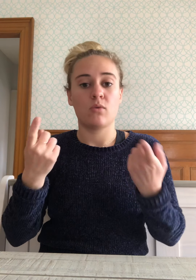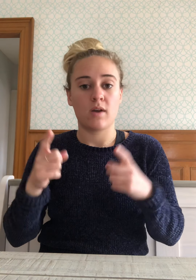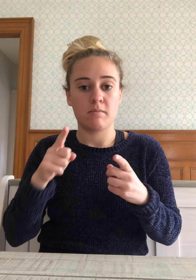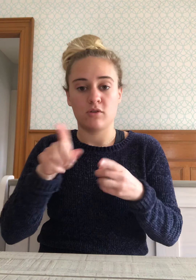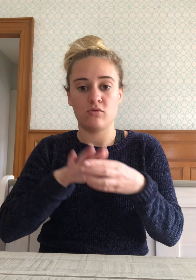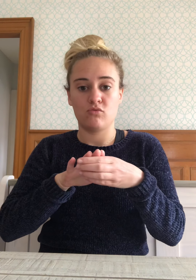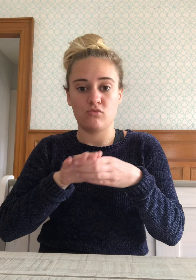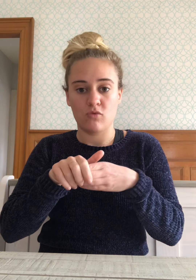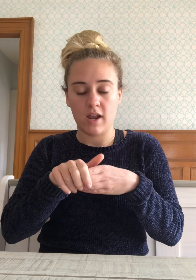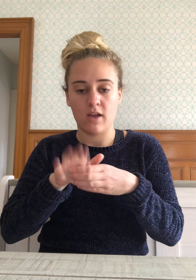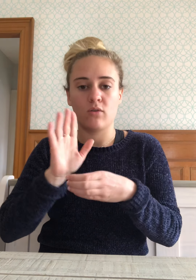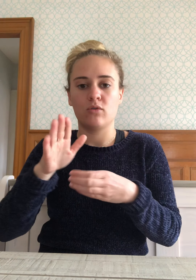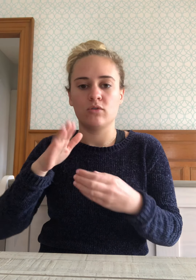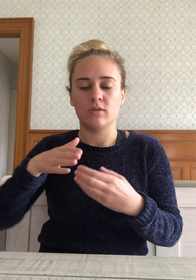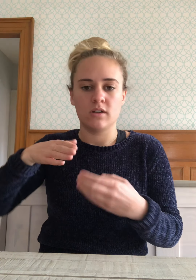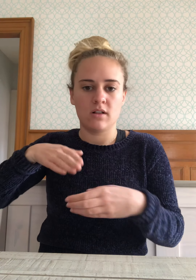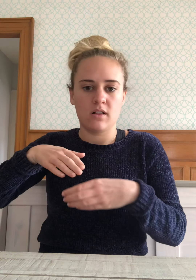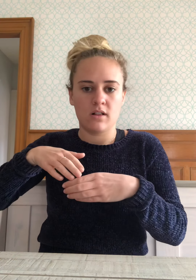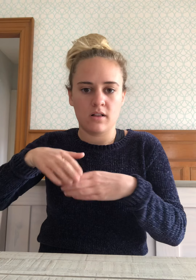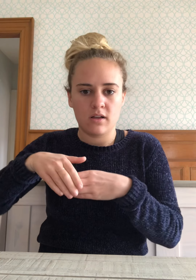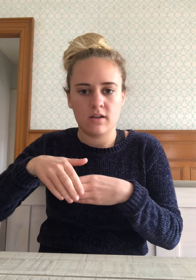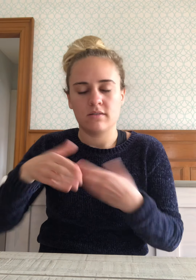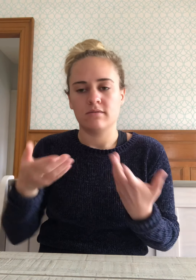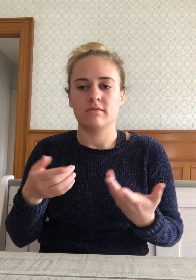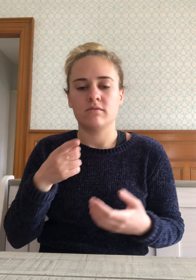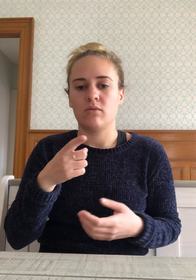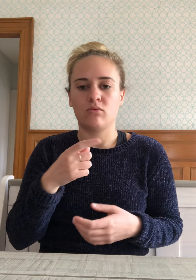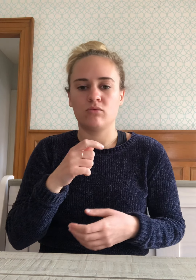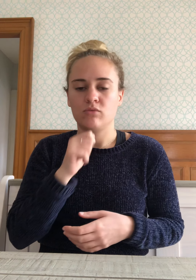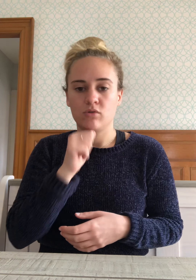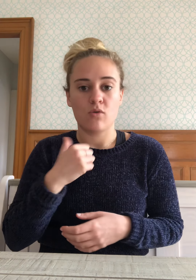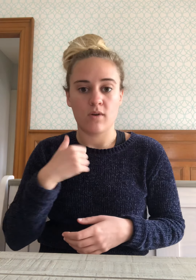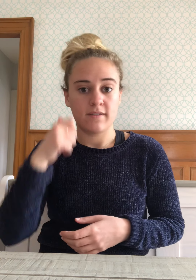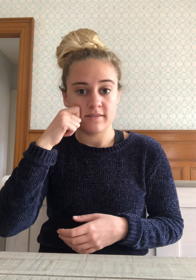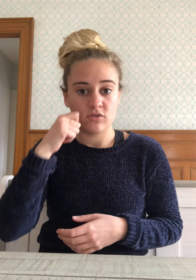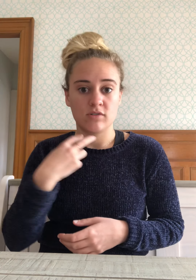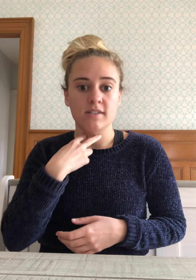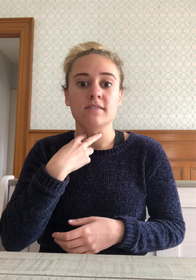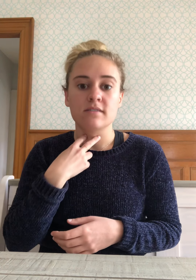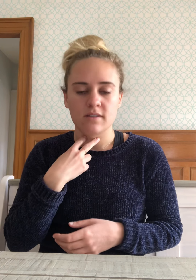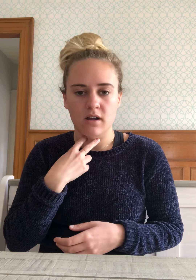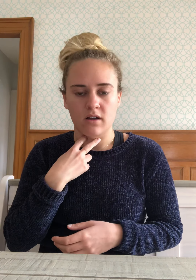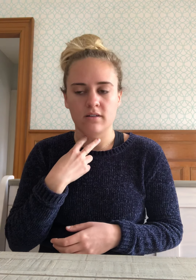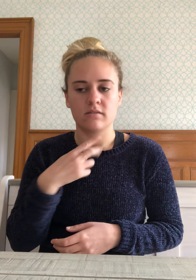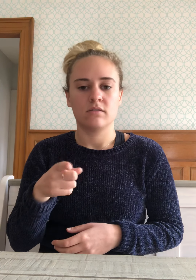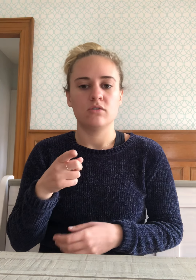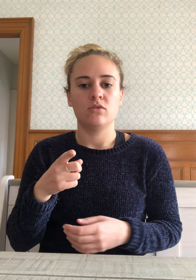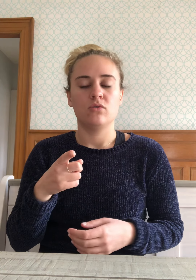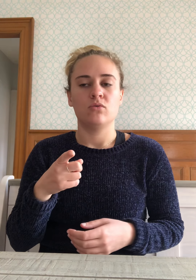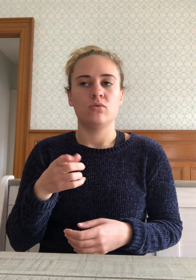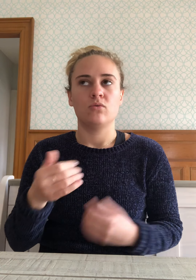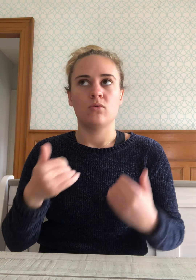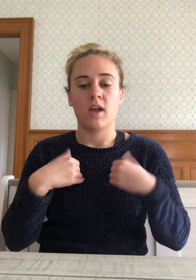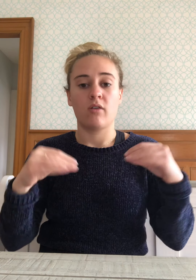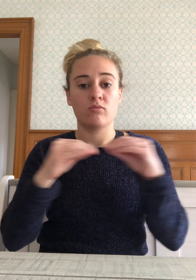to edge anymore. So the tissues don't get caught, and there's some support for the cheek by